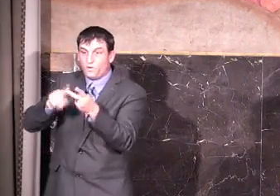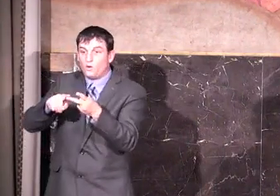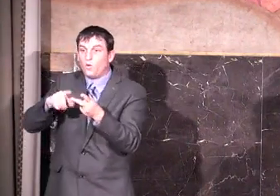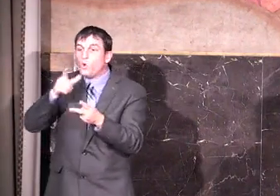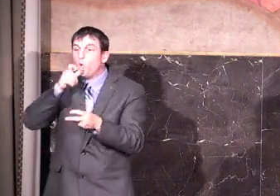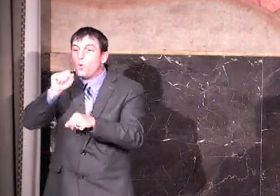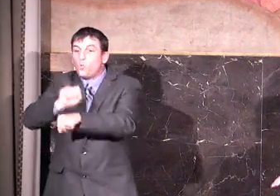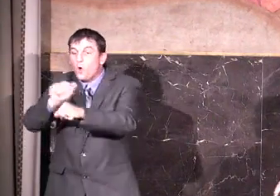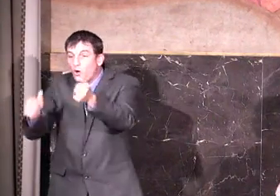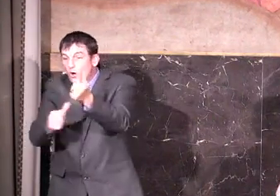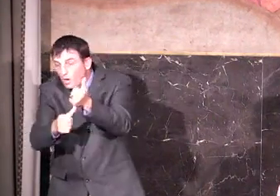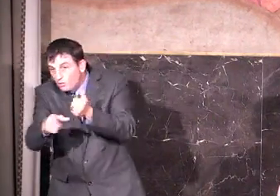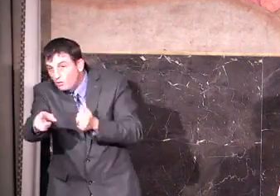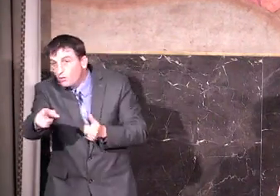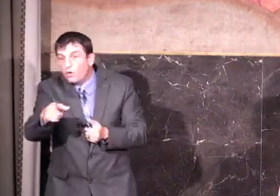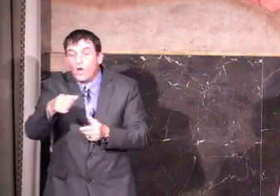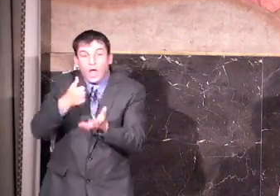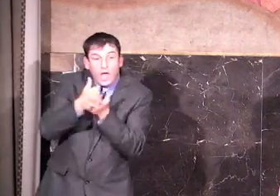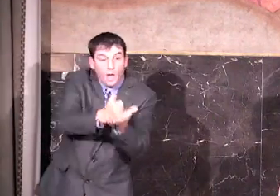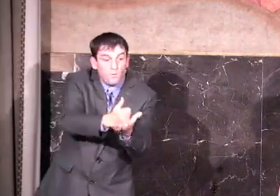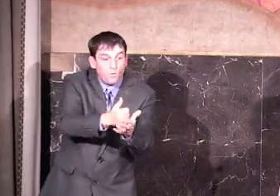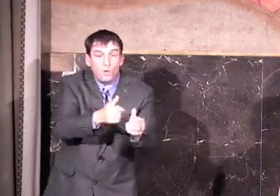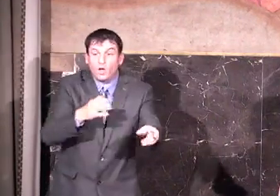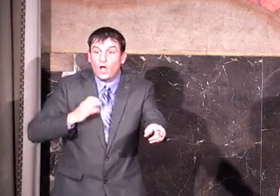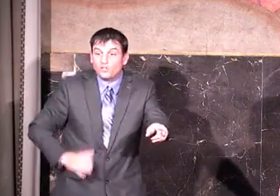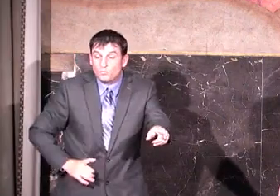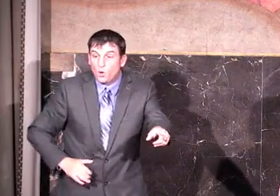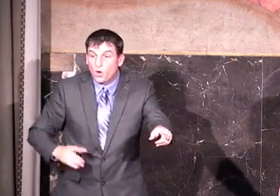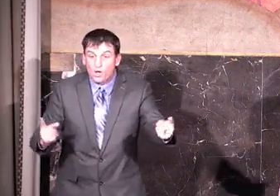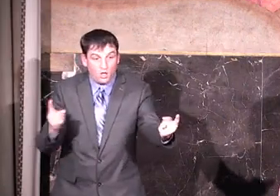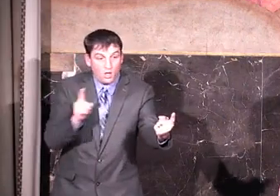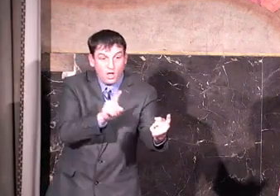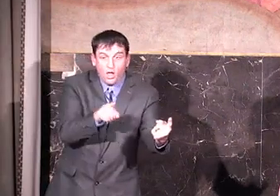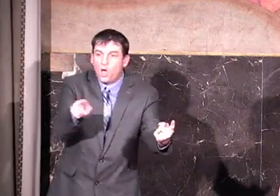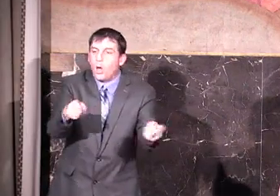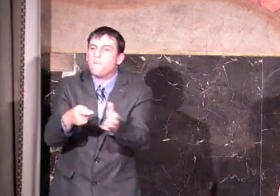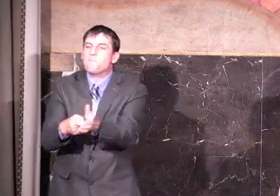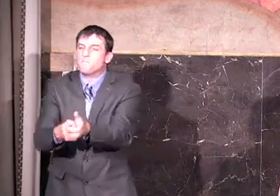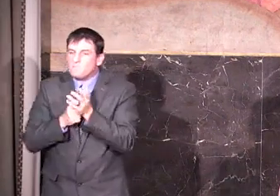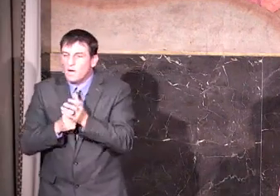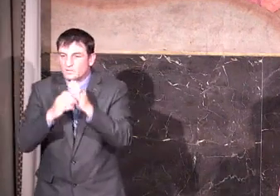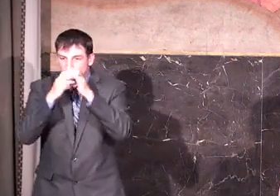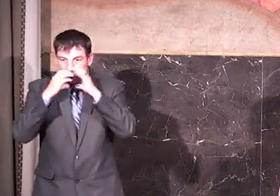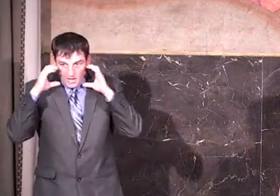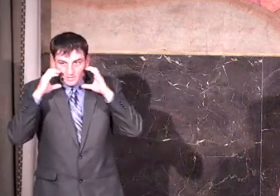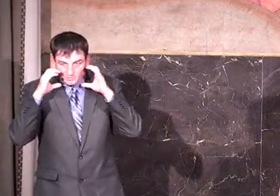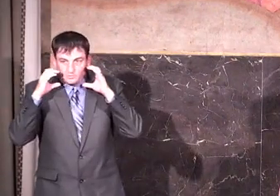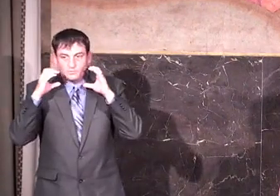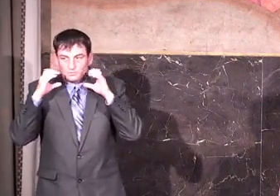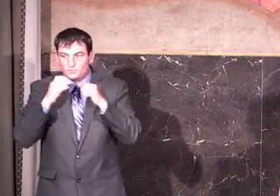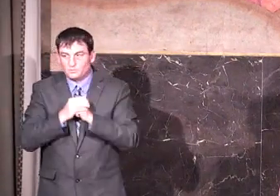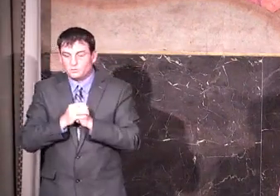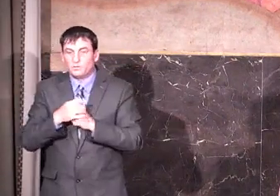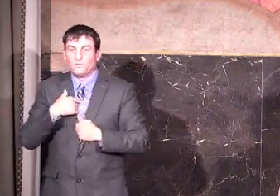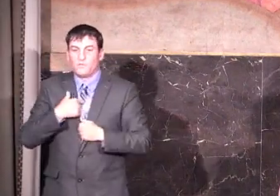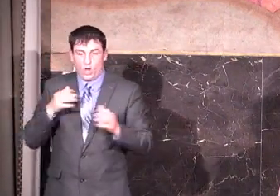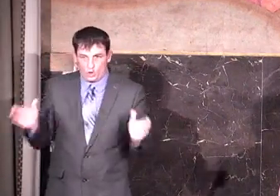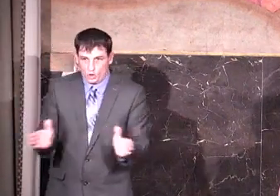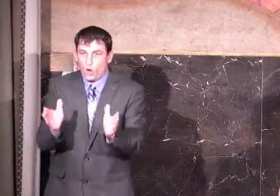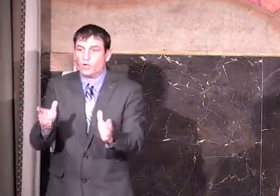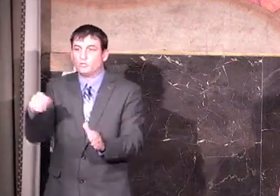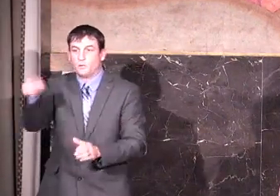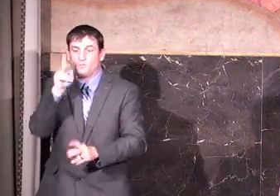in assisting a customer, you've got to have that mask on. But I do encourage people to do